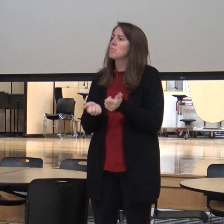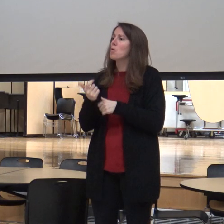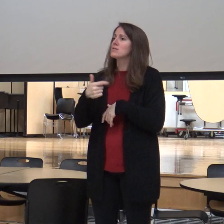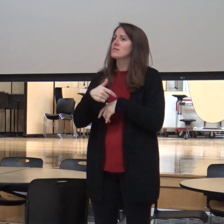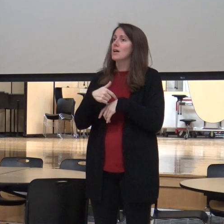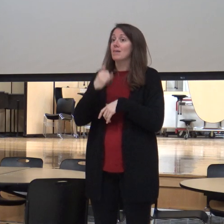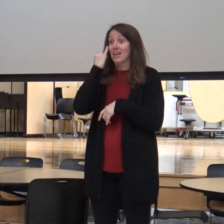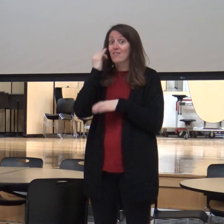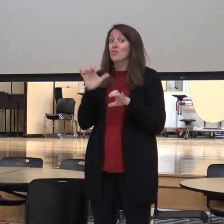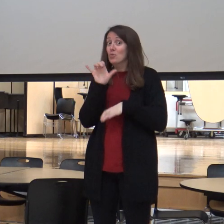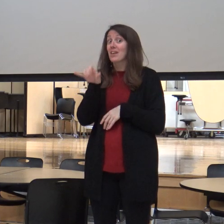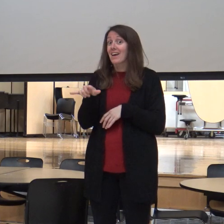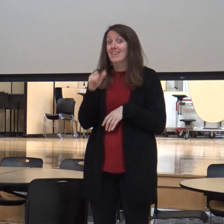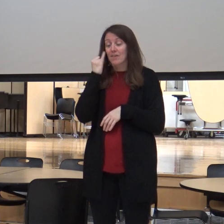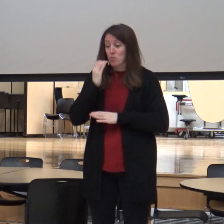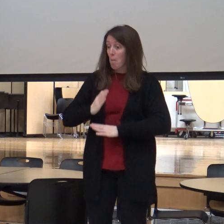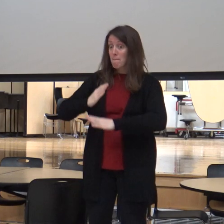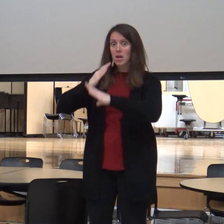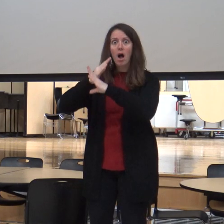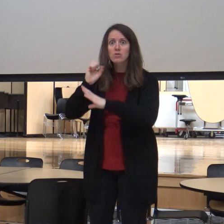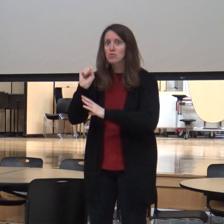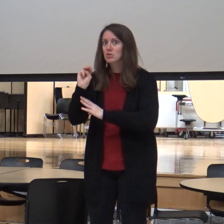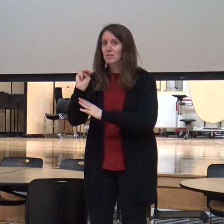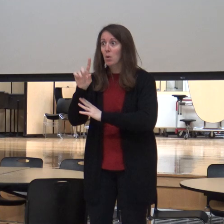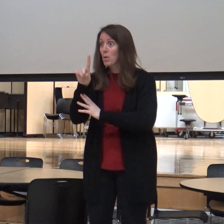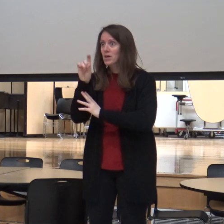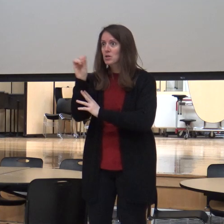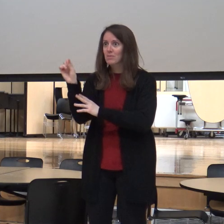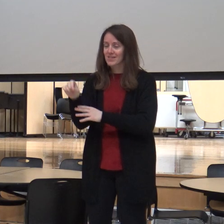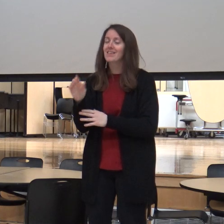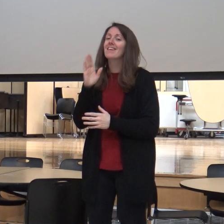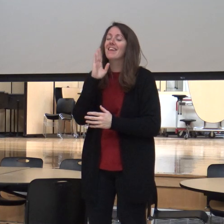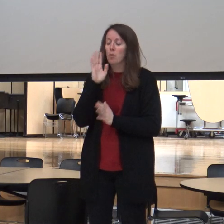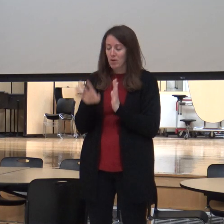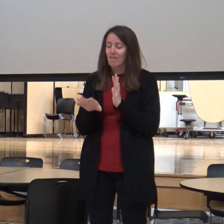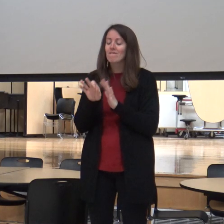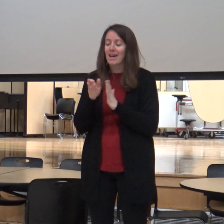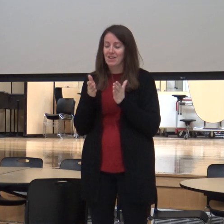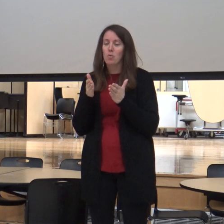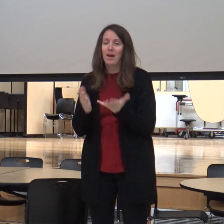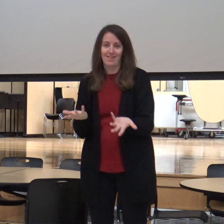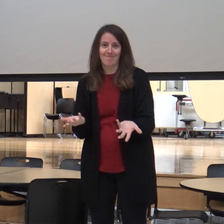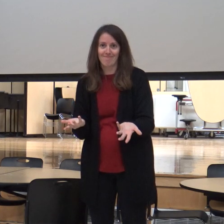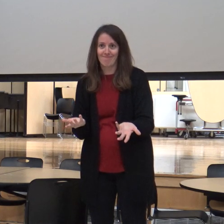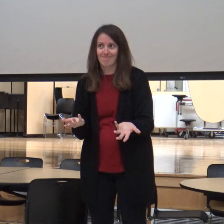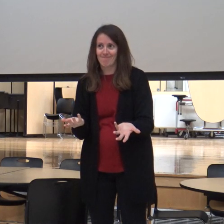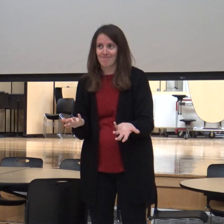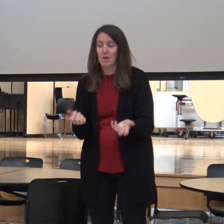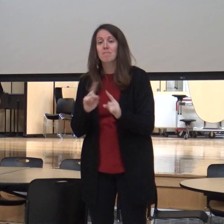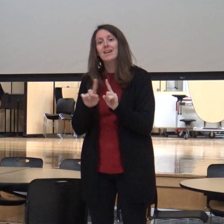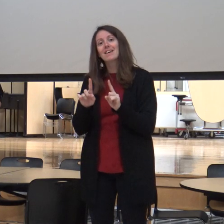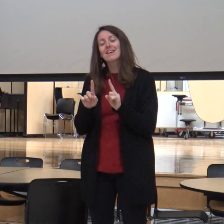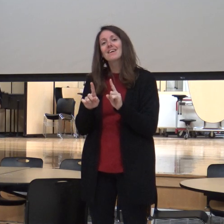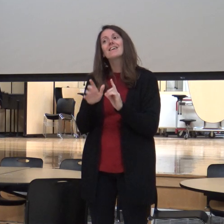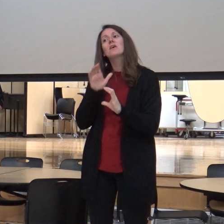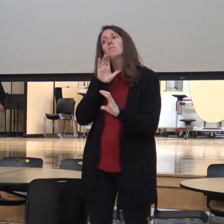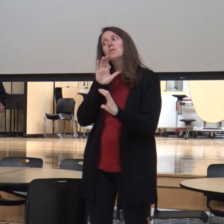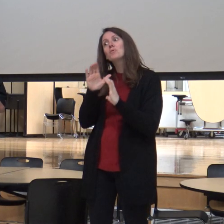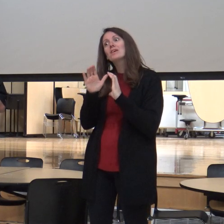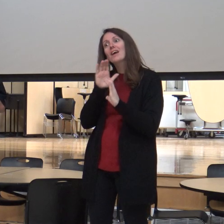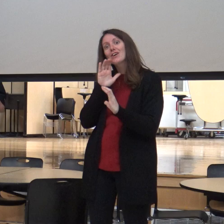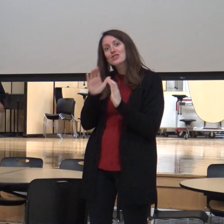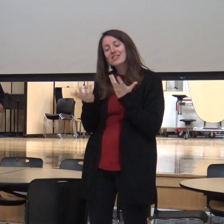you do that, they're going to find a way, and they're going to be at school, they're going to be on the bus, those type of things. Again, it's that communication. Here's some of the cool things